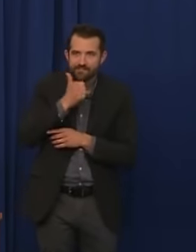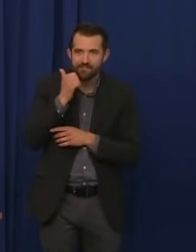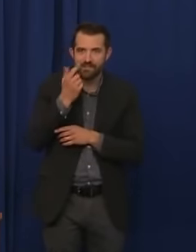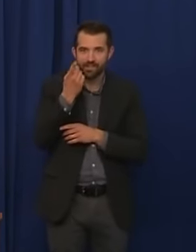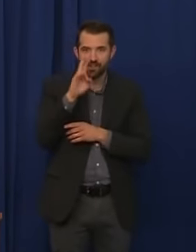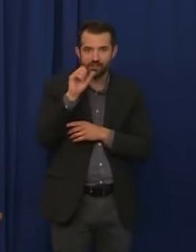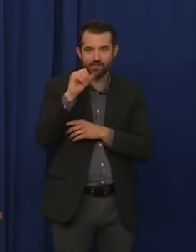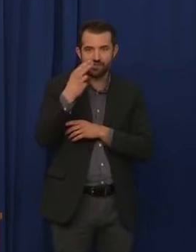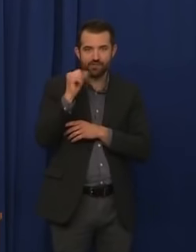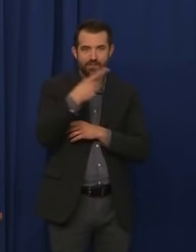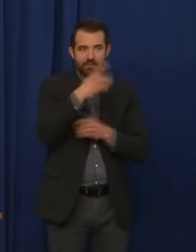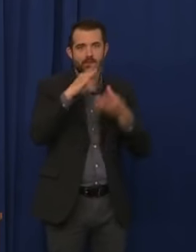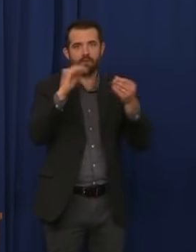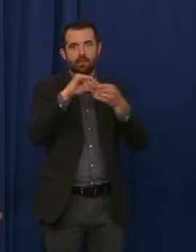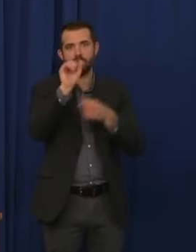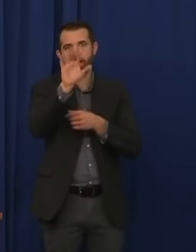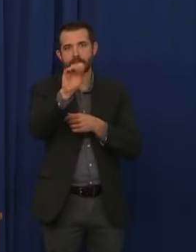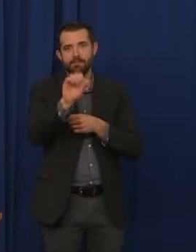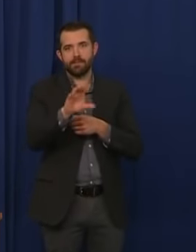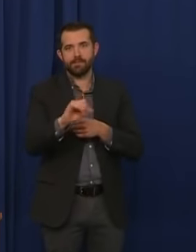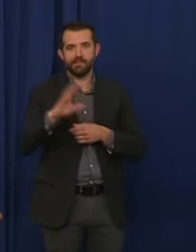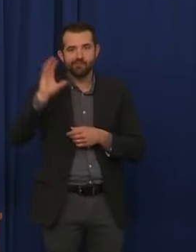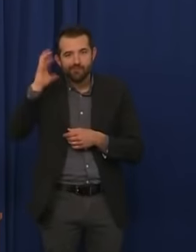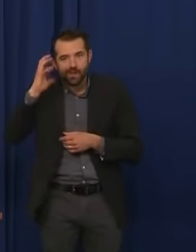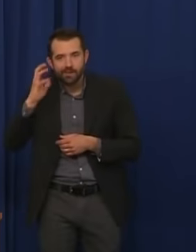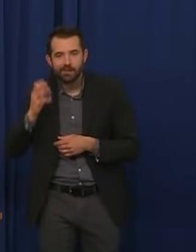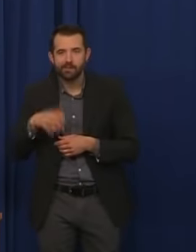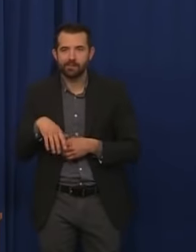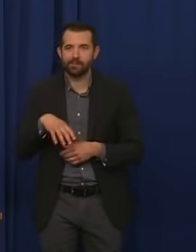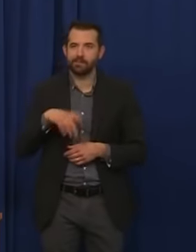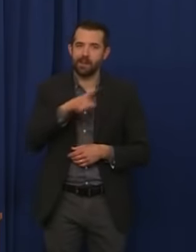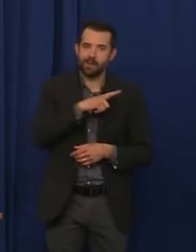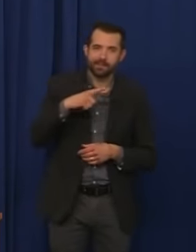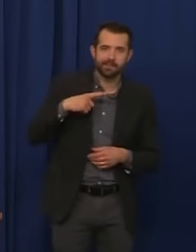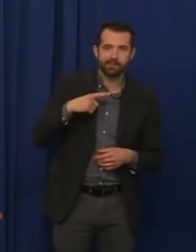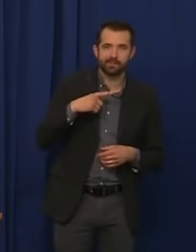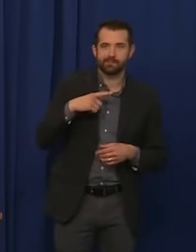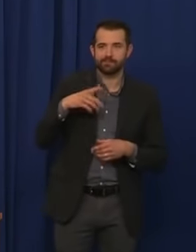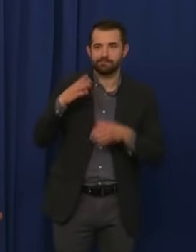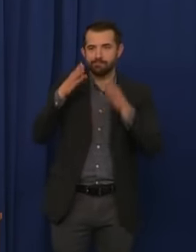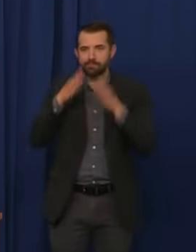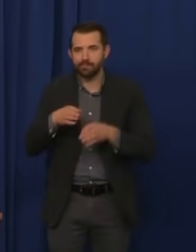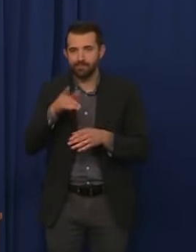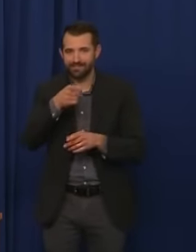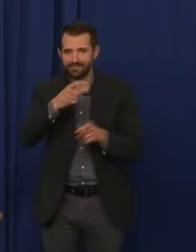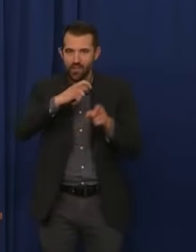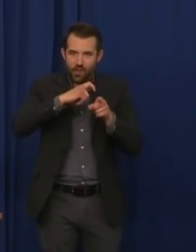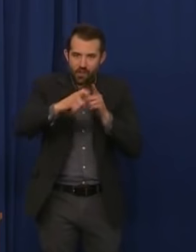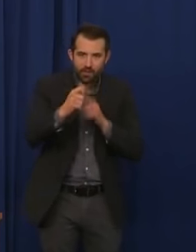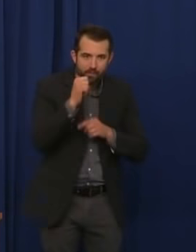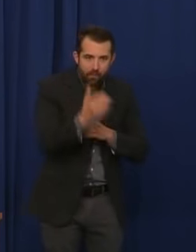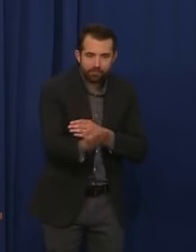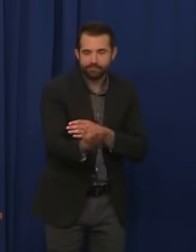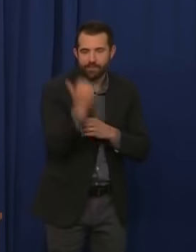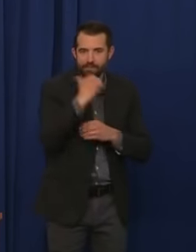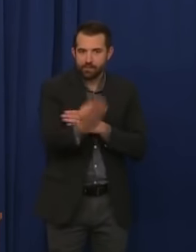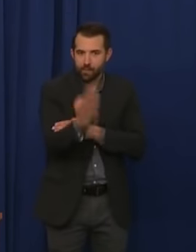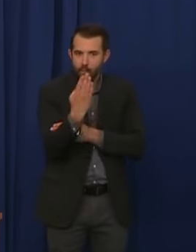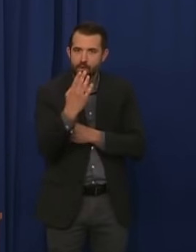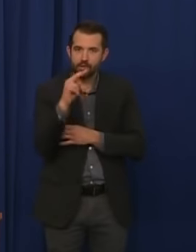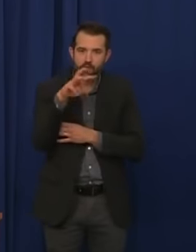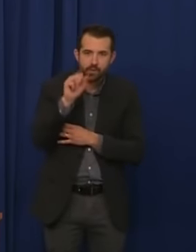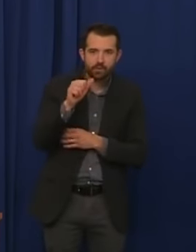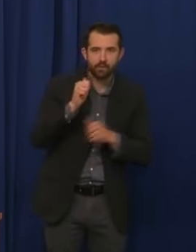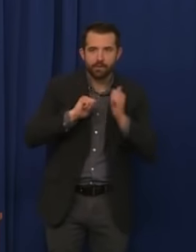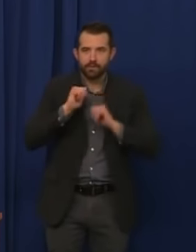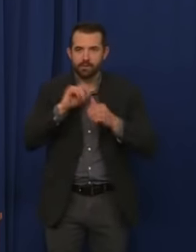why folks are on the radio, members of the cabinet are on the calling shows and on the morning news shows and interview shows.